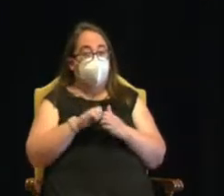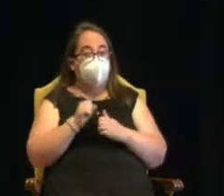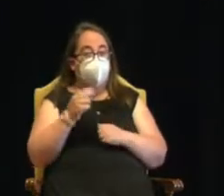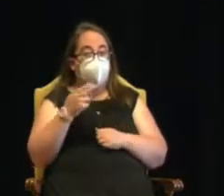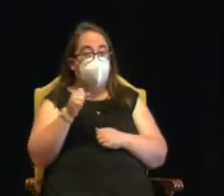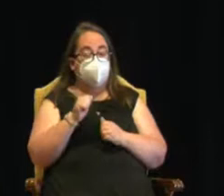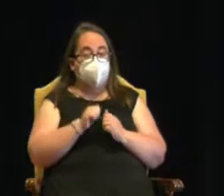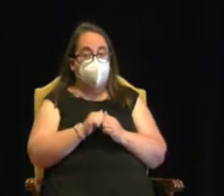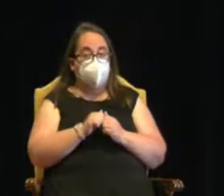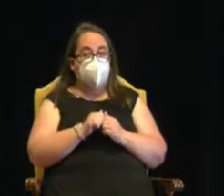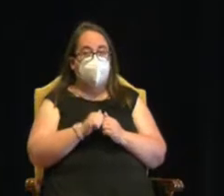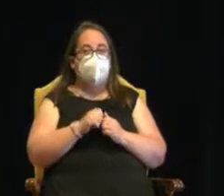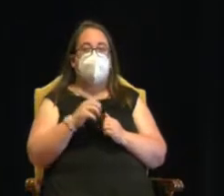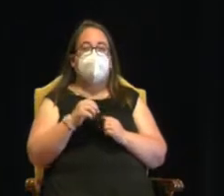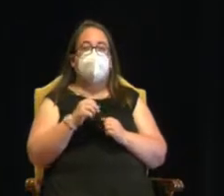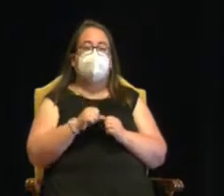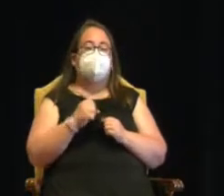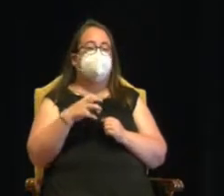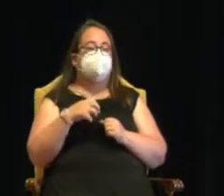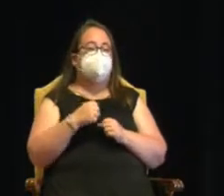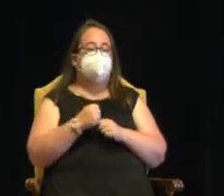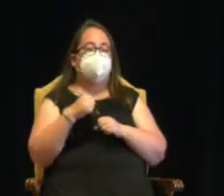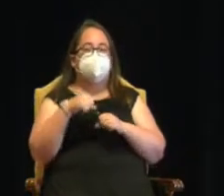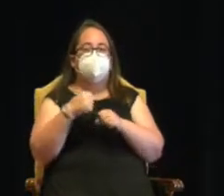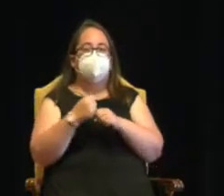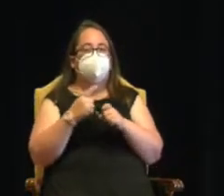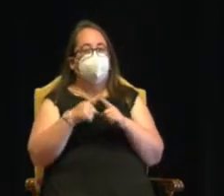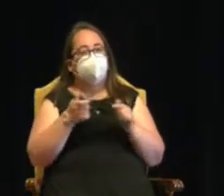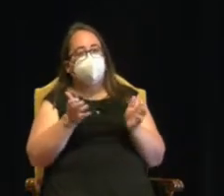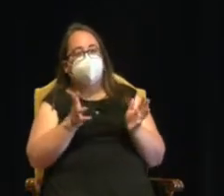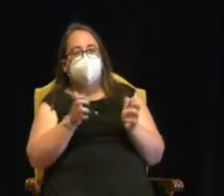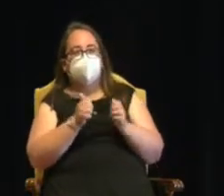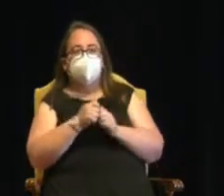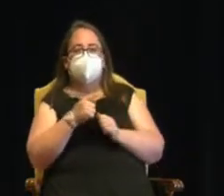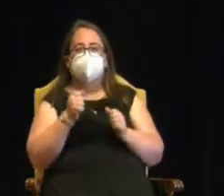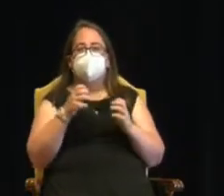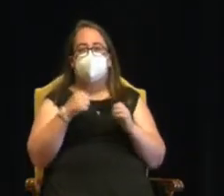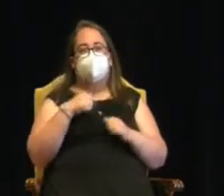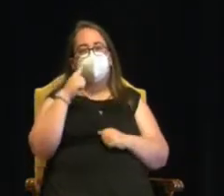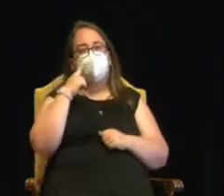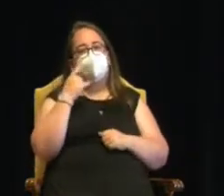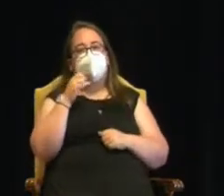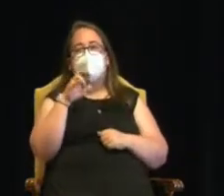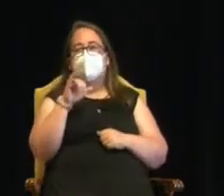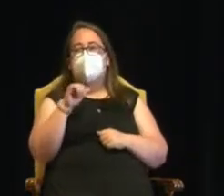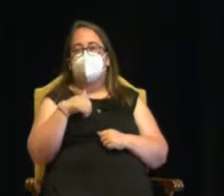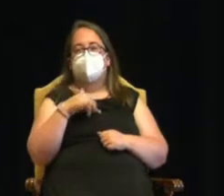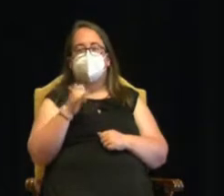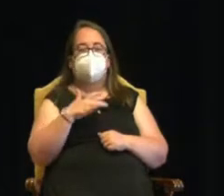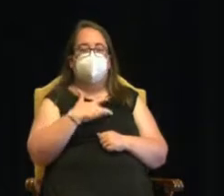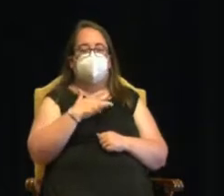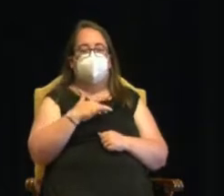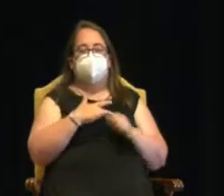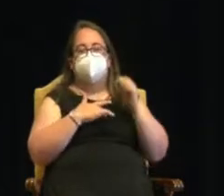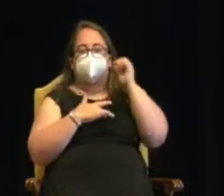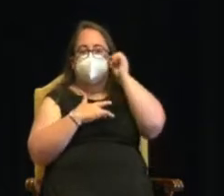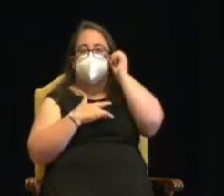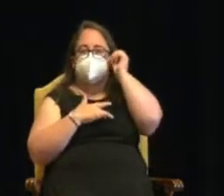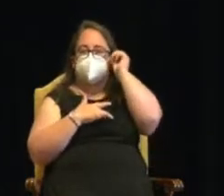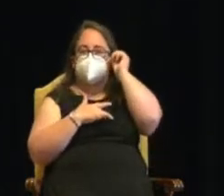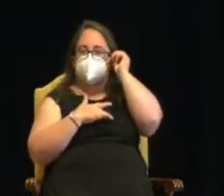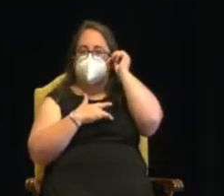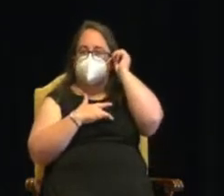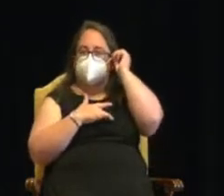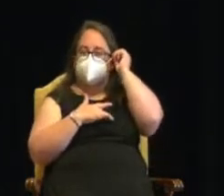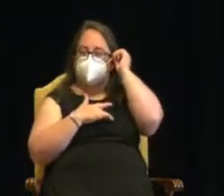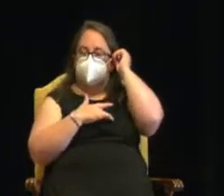school with. And every 5 to 10 years or so, you want to catch up with him. So I think Jerry has that vibe of he's unlikable,